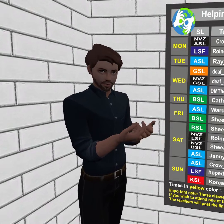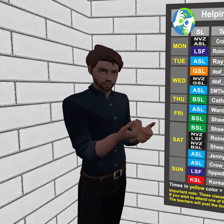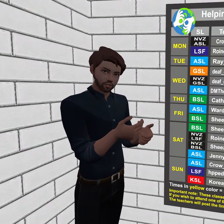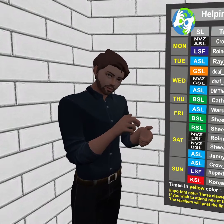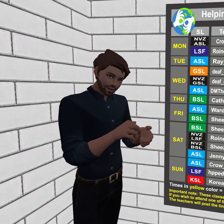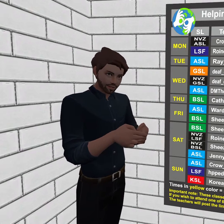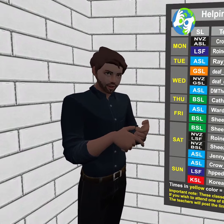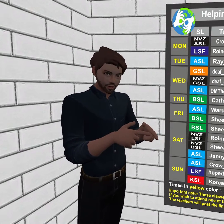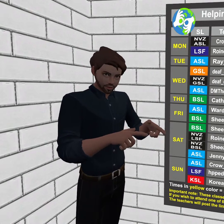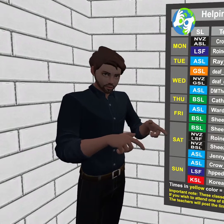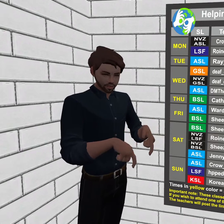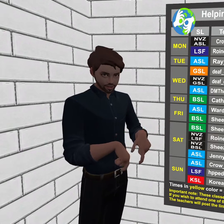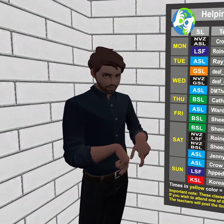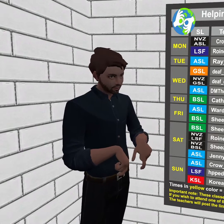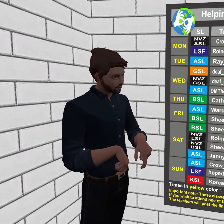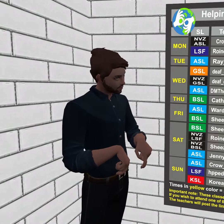start in a sign language.